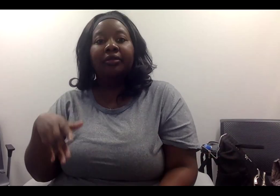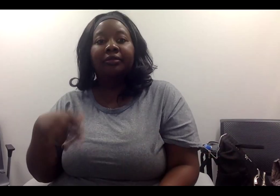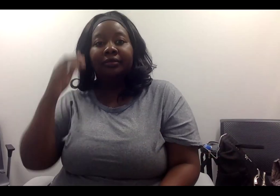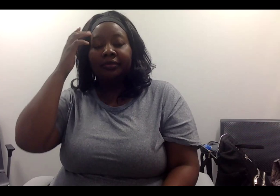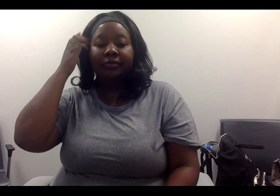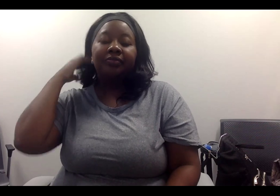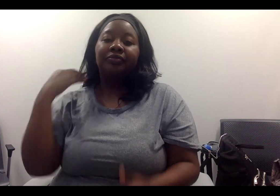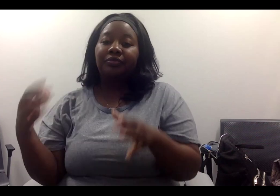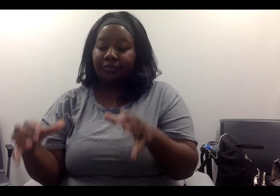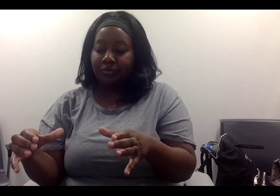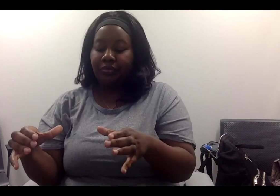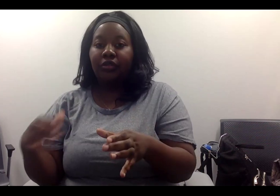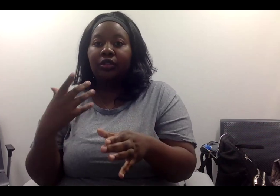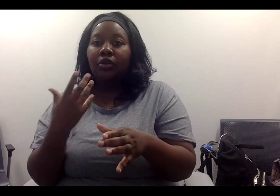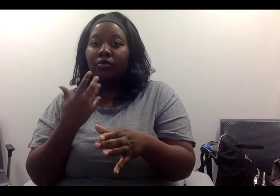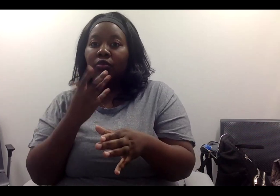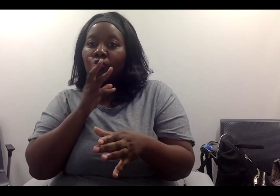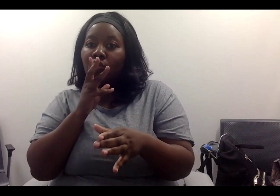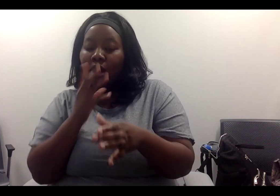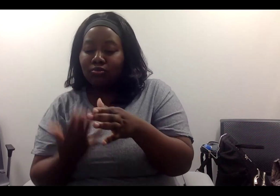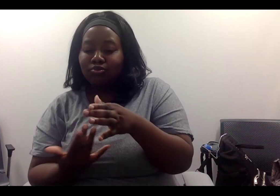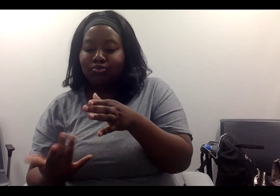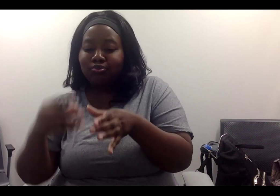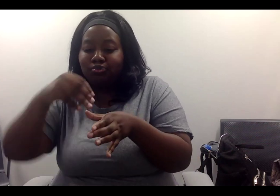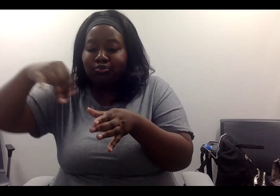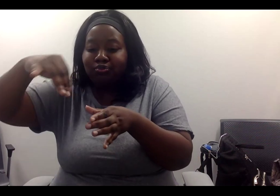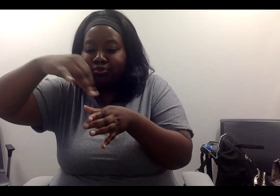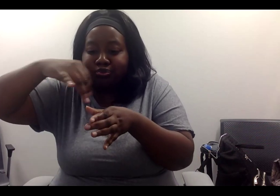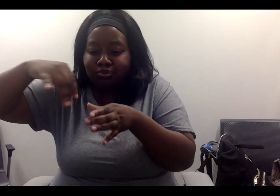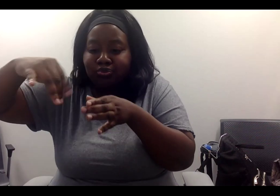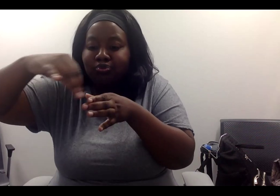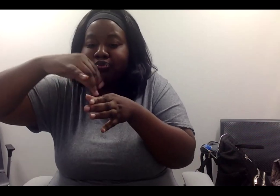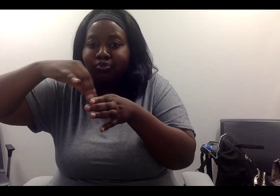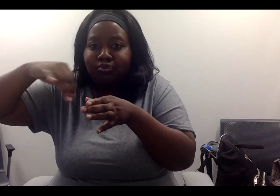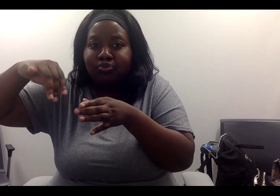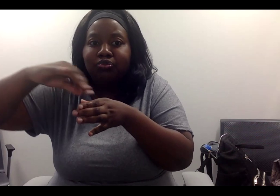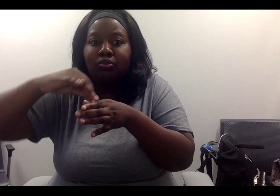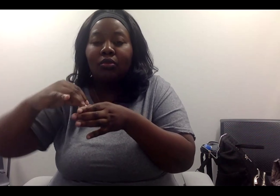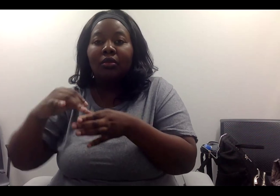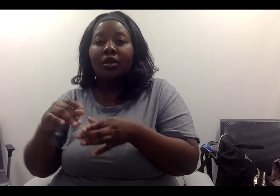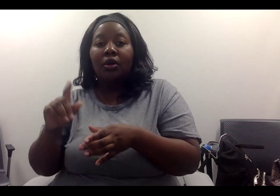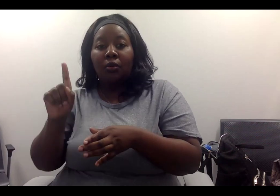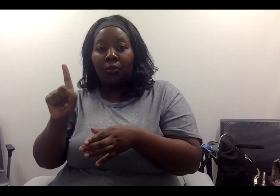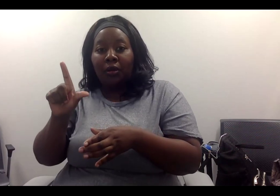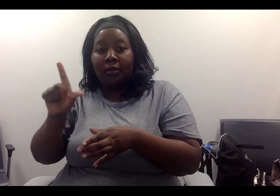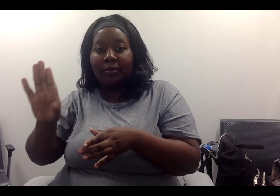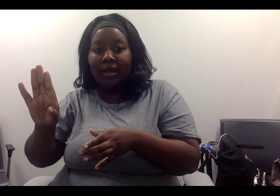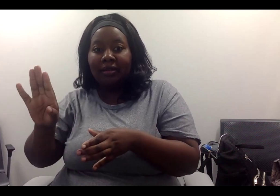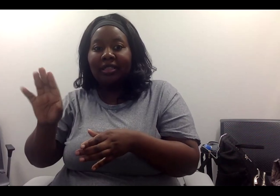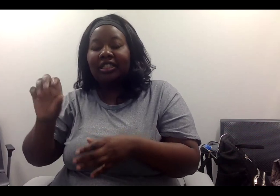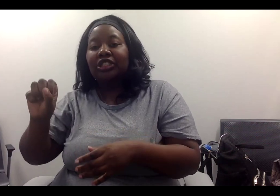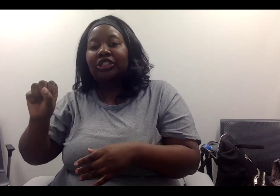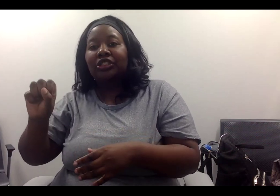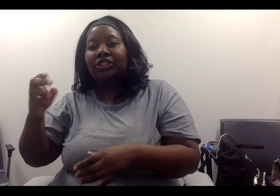salted boiling water for 1 minute less than the package direction. And I decided to go with a pound of shell shaped pasta for